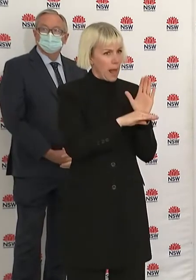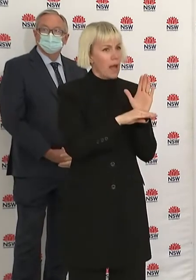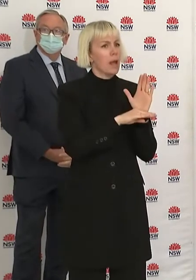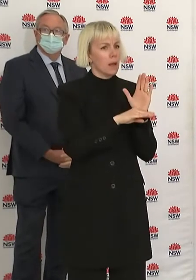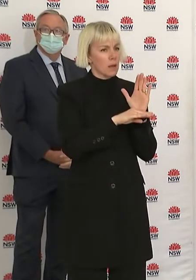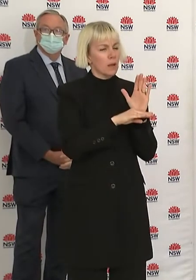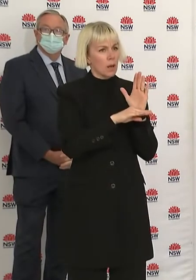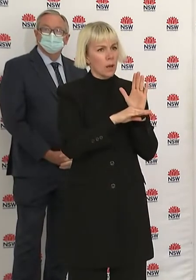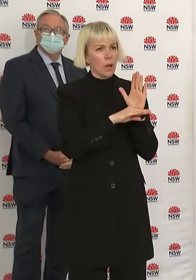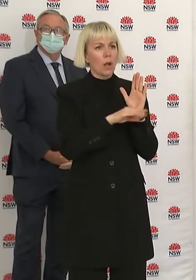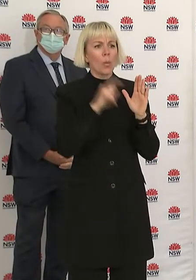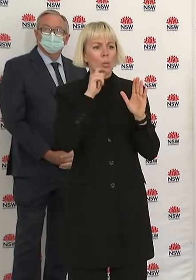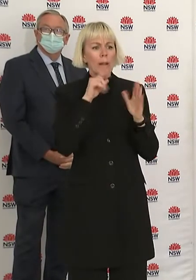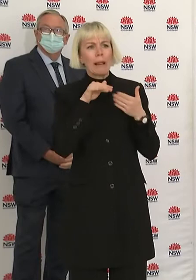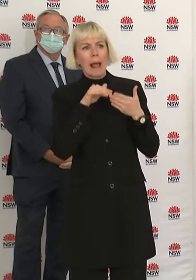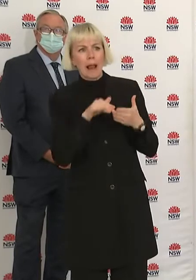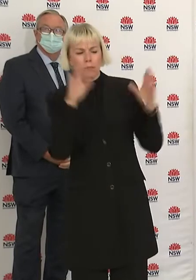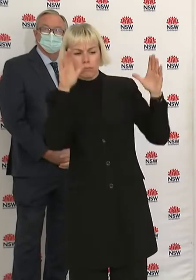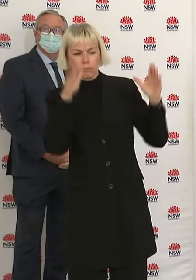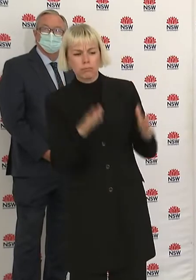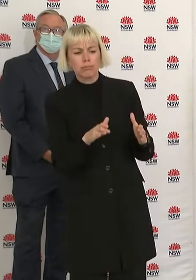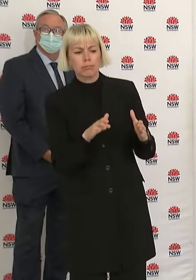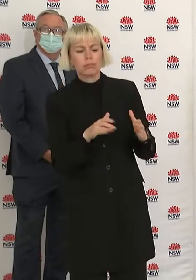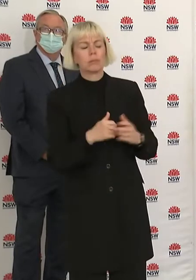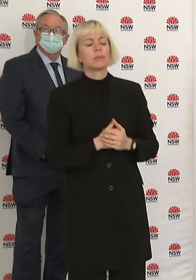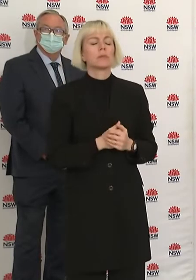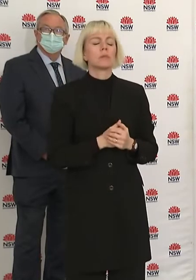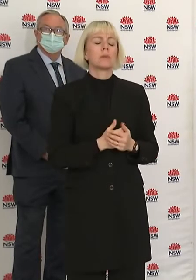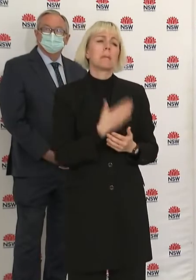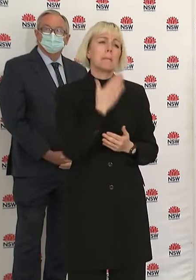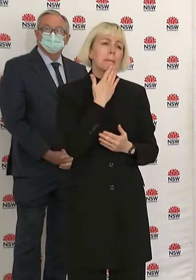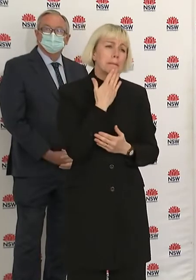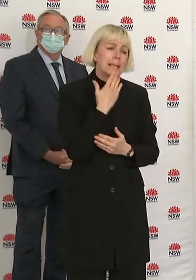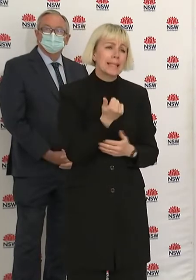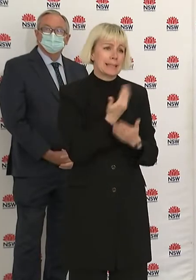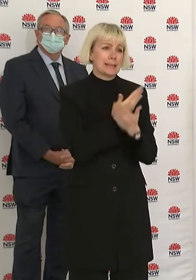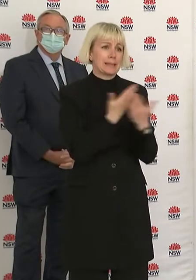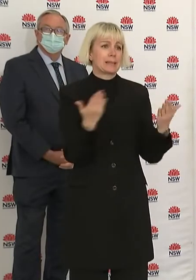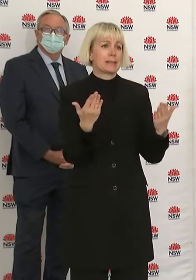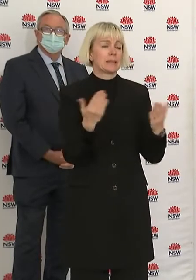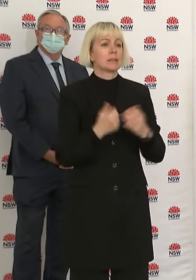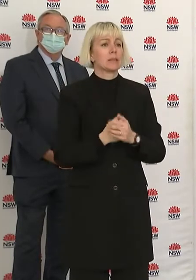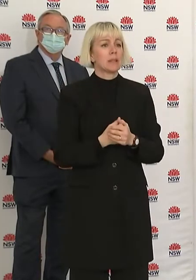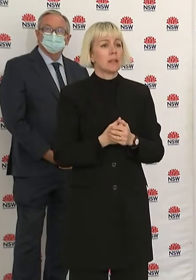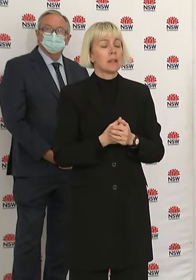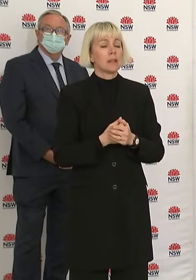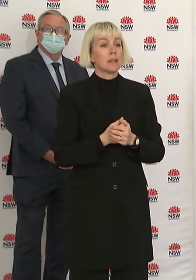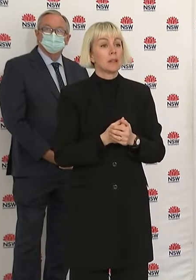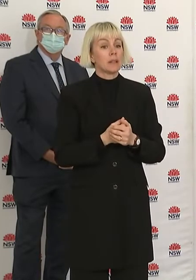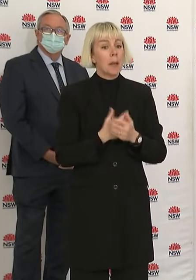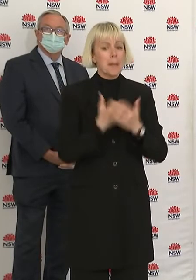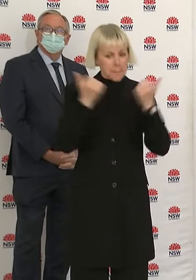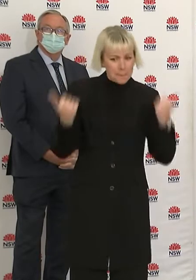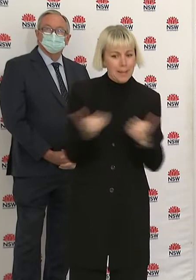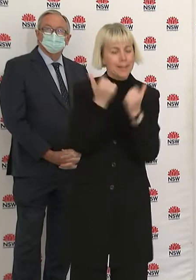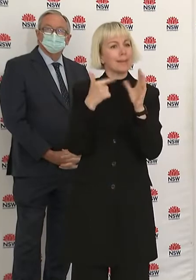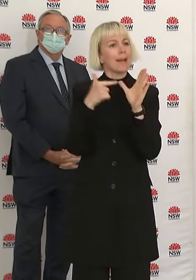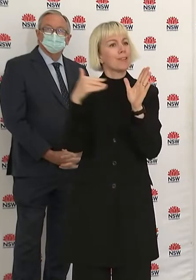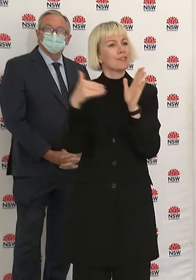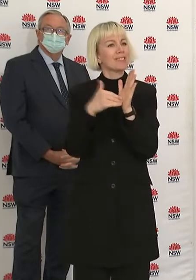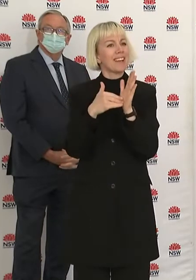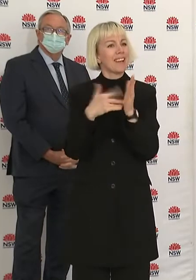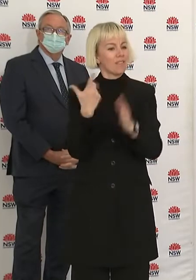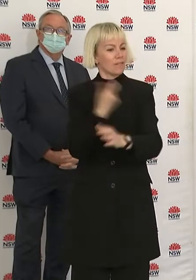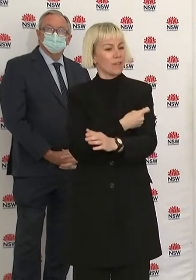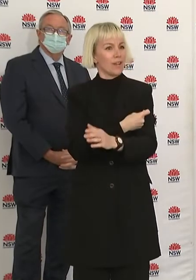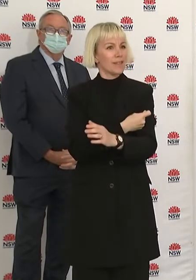of this disease. And can I just urge the community, there is access to vaccine out there. We have got bookings available